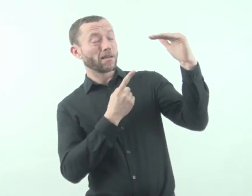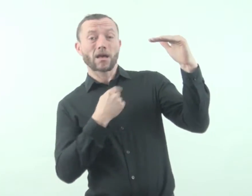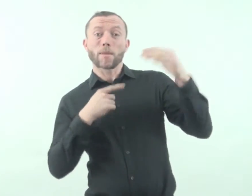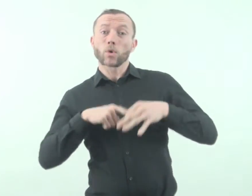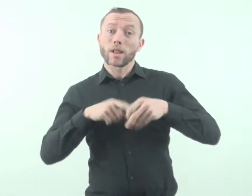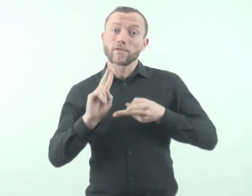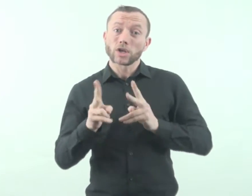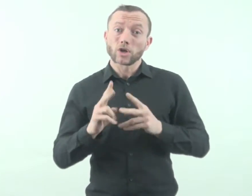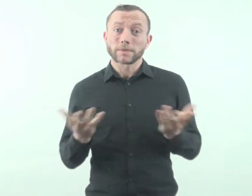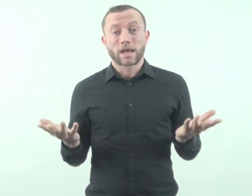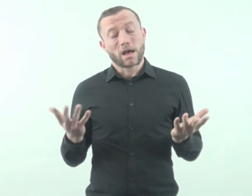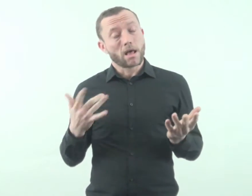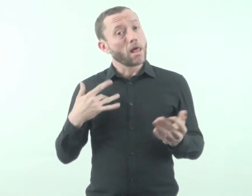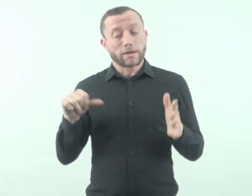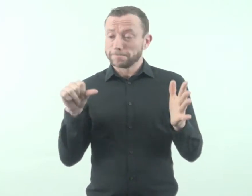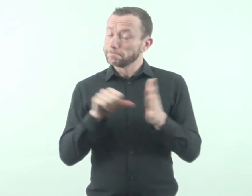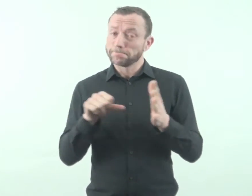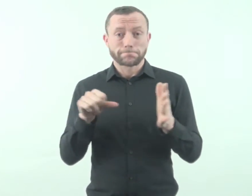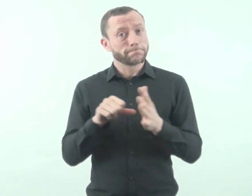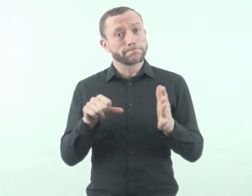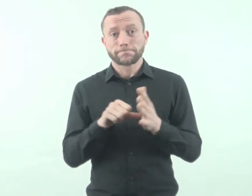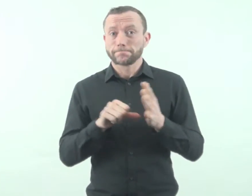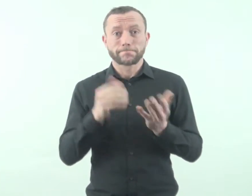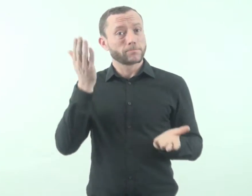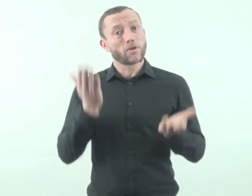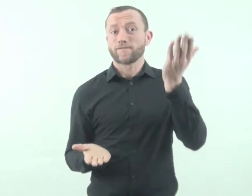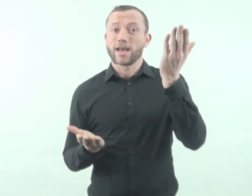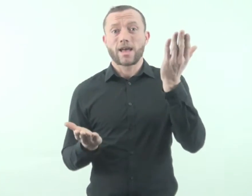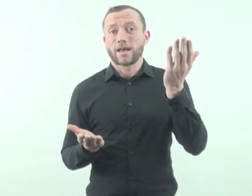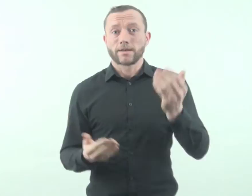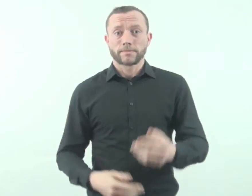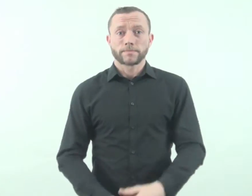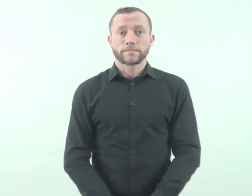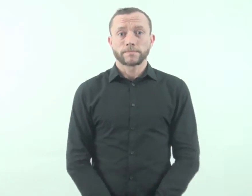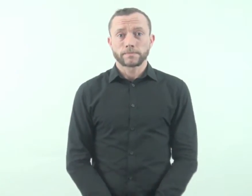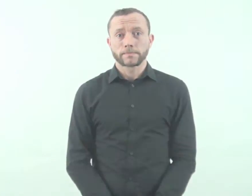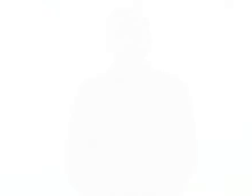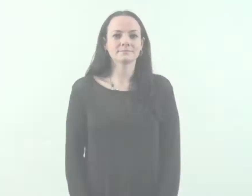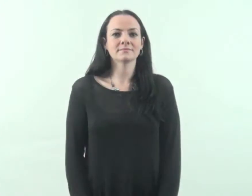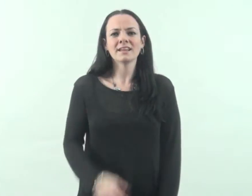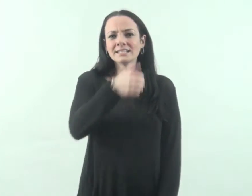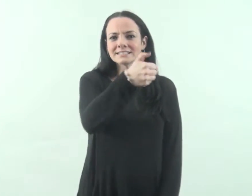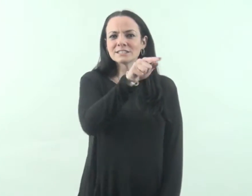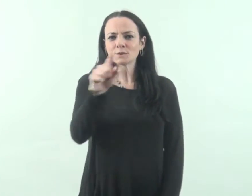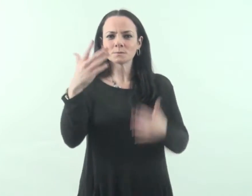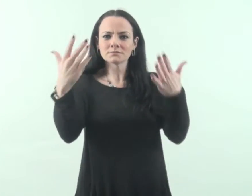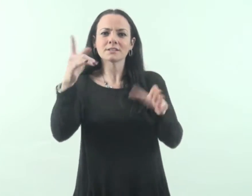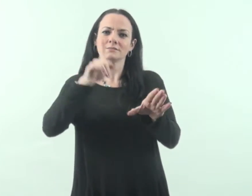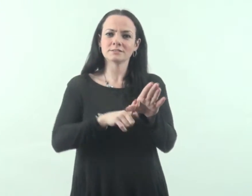than a communication support worker, and I'm a qualified interpreter. Life is so hard and it's really unfair. It can take between